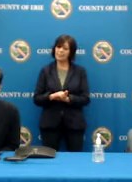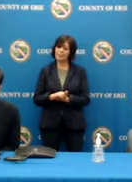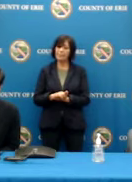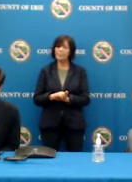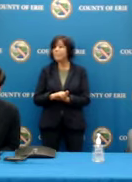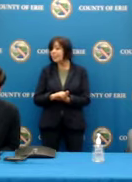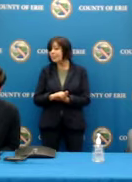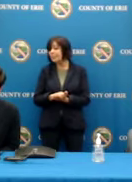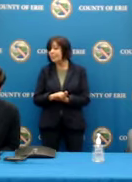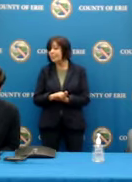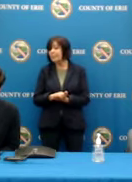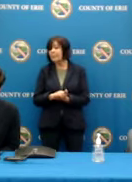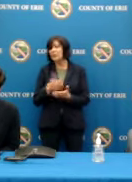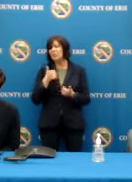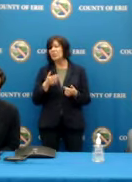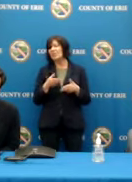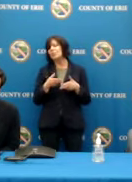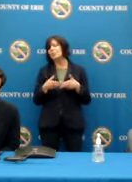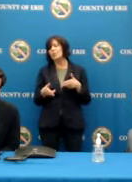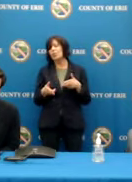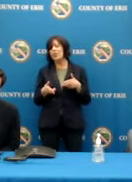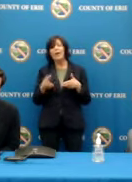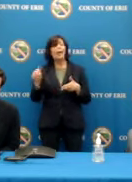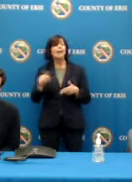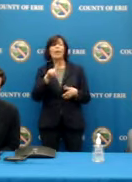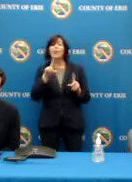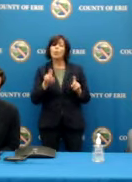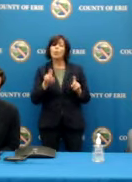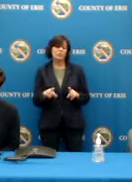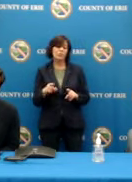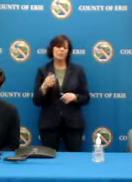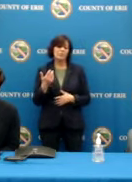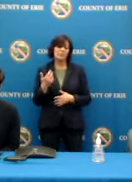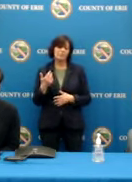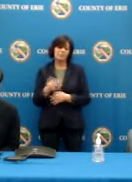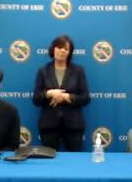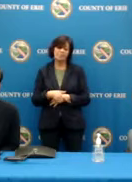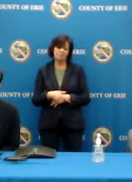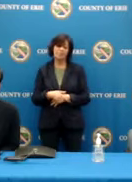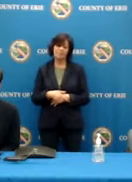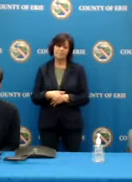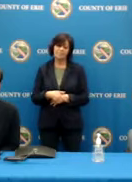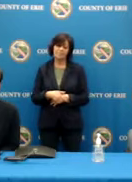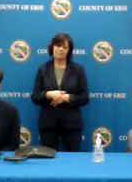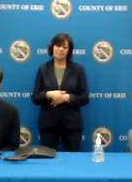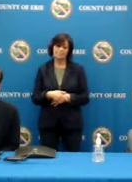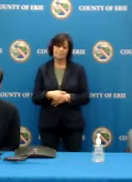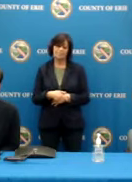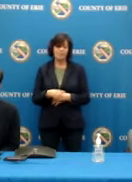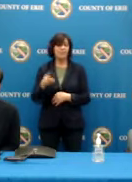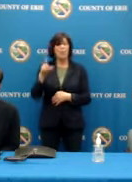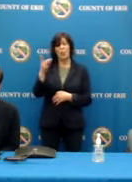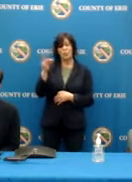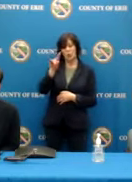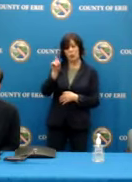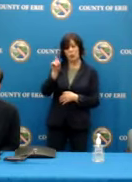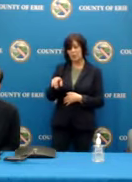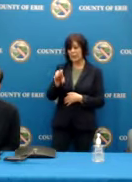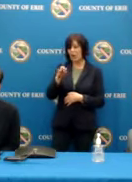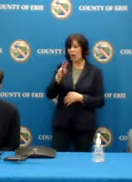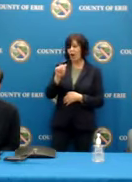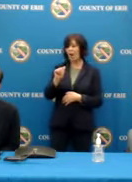If not, we're going to try to cut this short. So are there any other questions? And if so, can you identify yourself? I'd like to ask one more. Erica